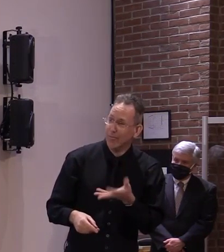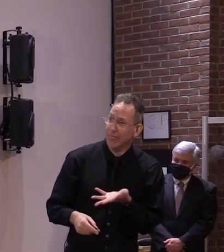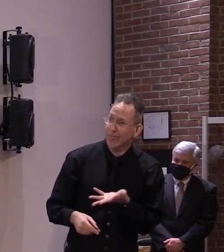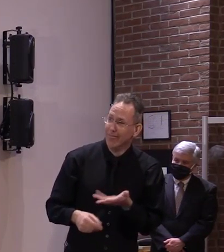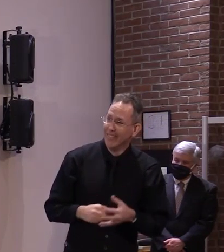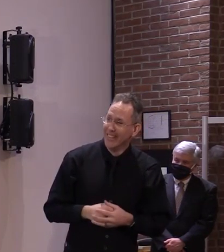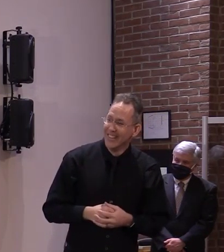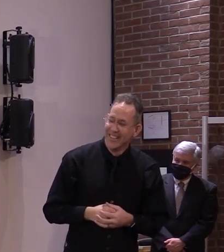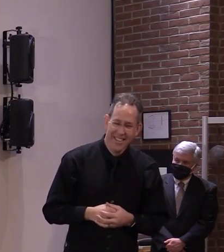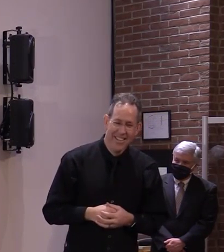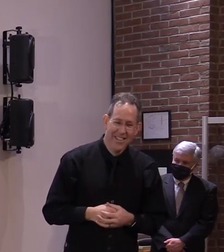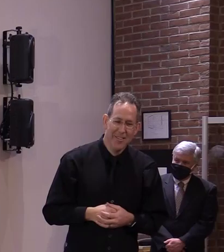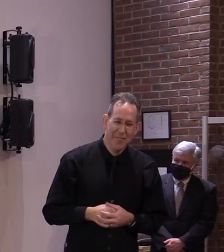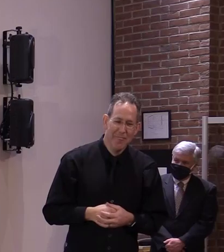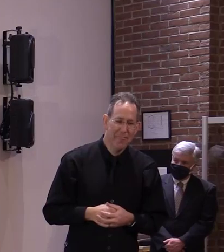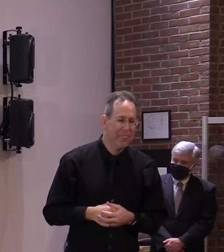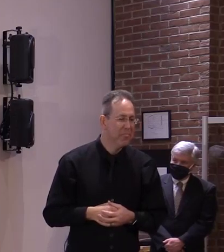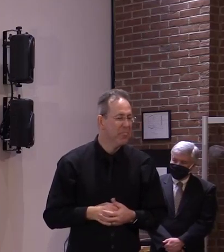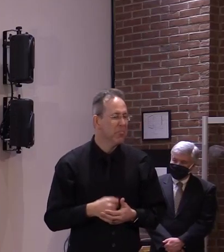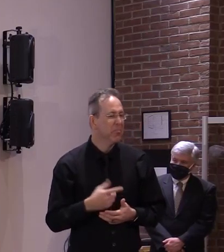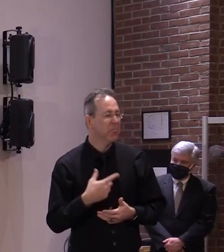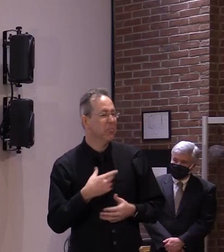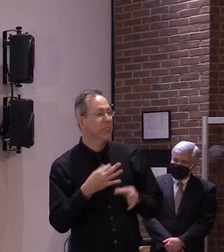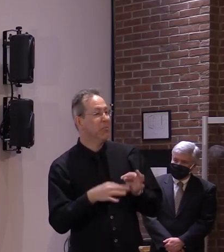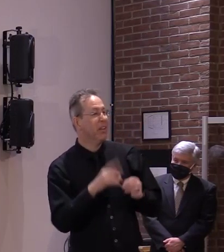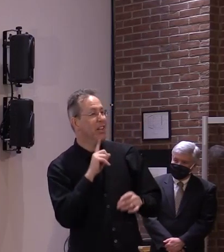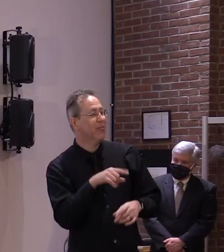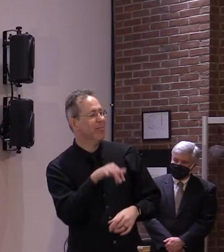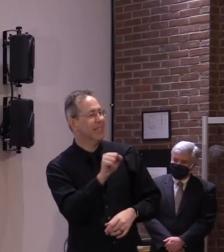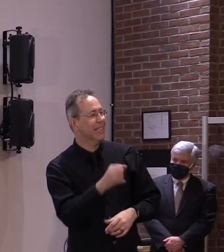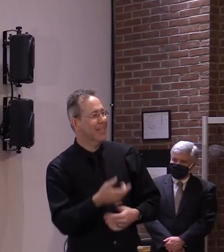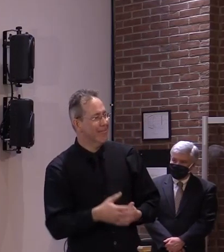is yes, but let Commissioner Pacek elaborate.